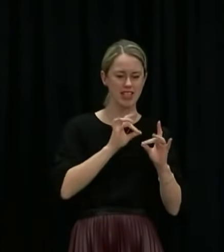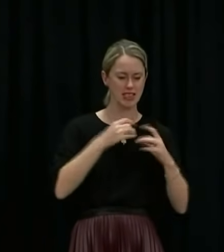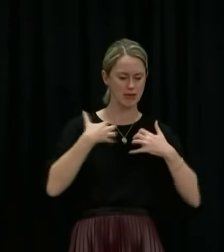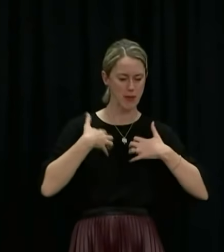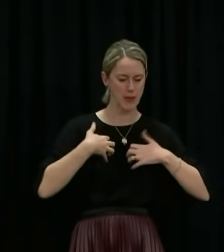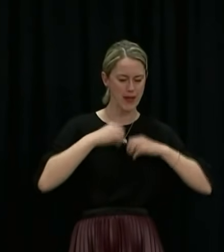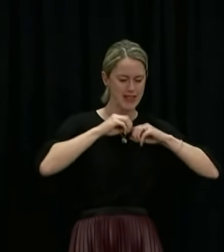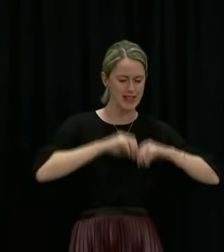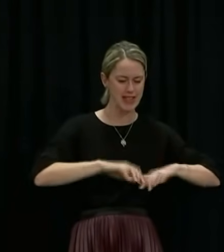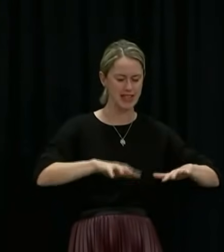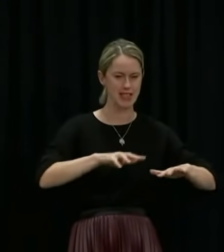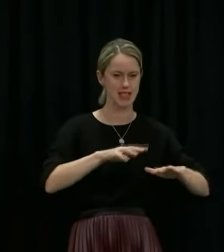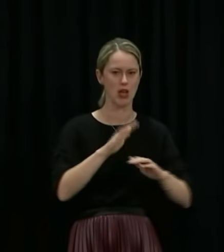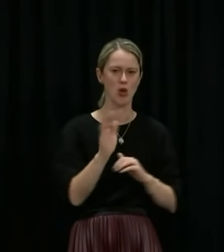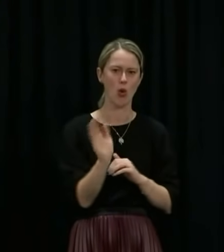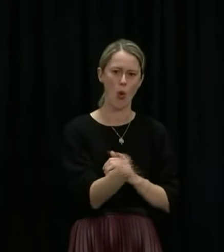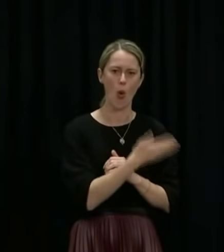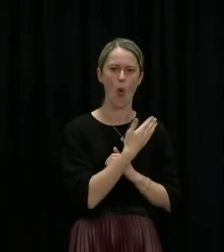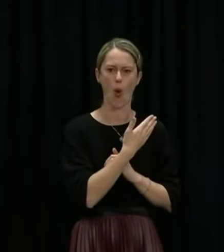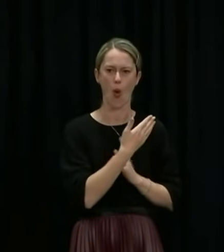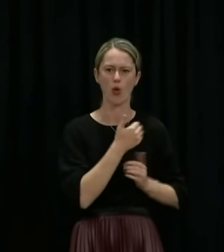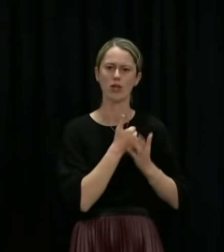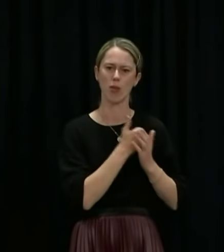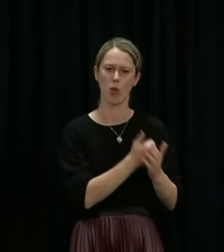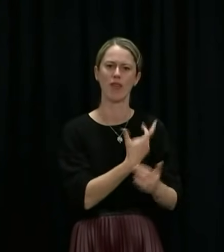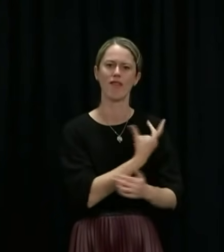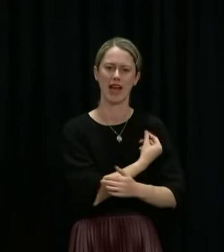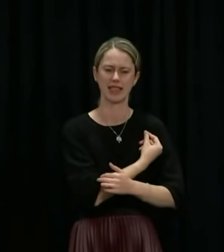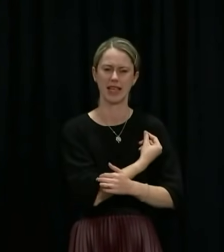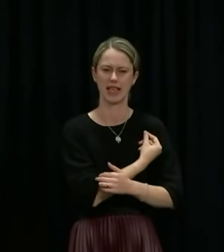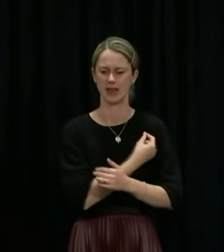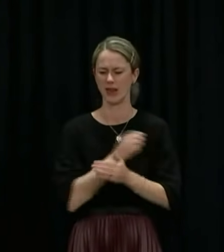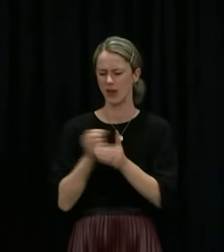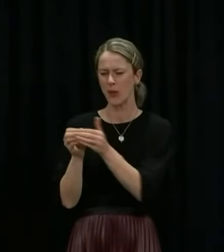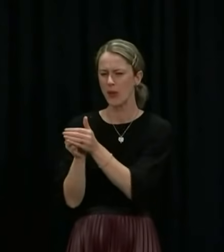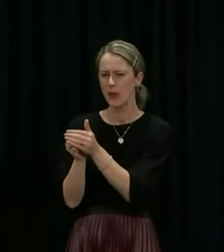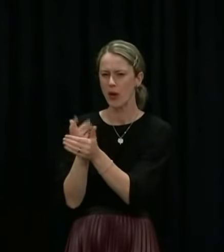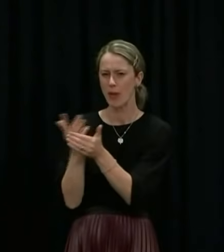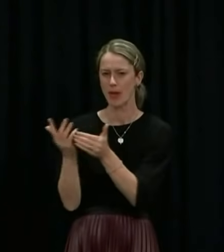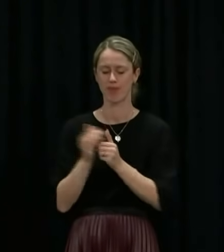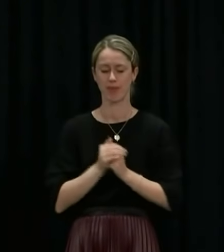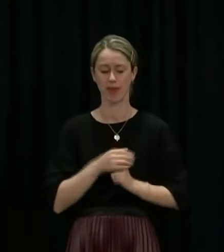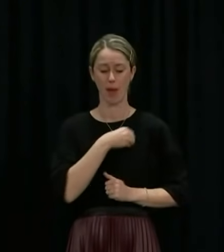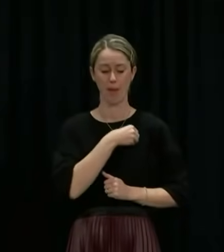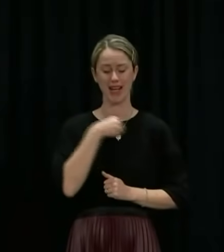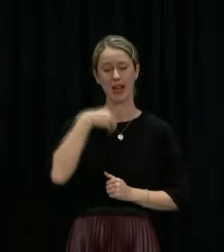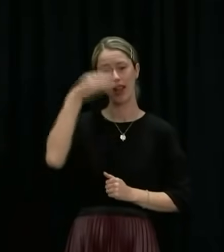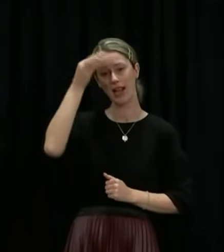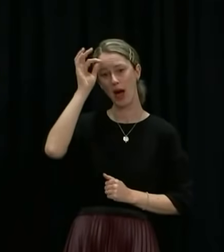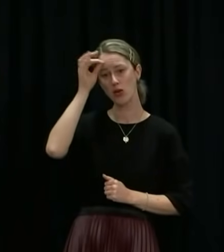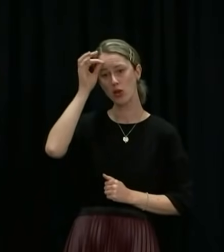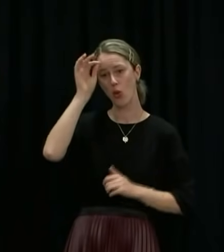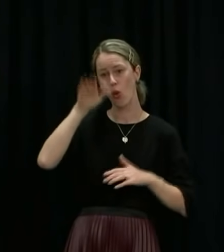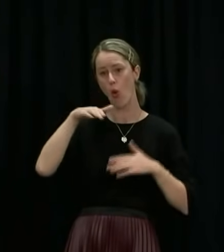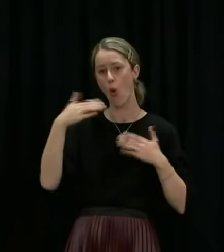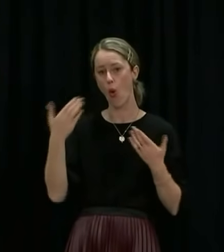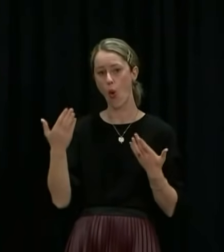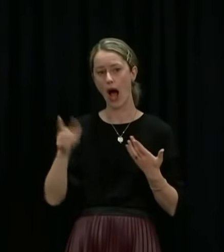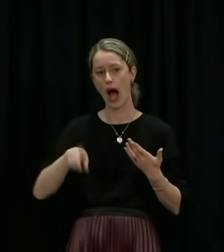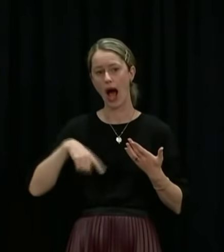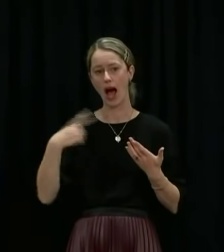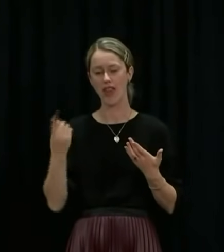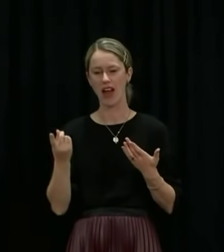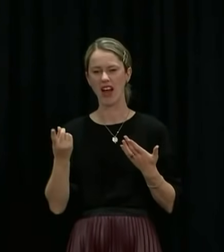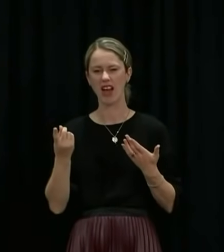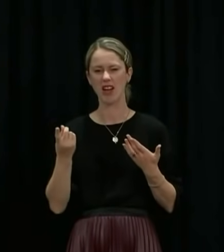all almost to a person supportive of the vaccination program. Secondly, yes, the Medical Council and other